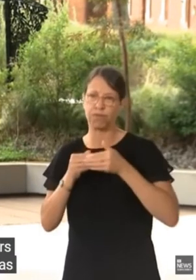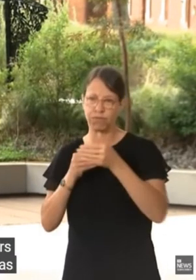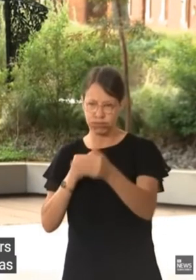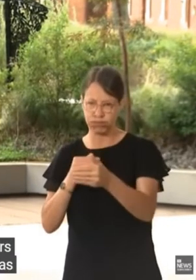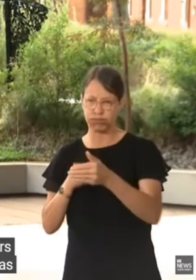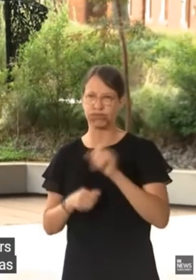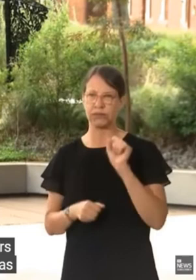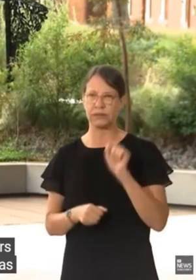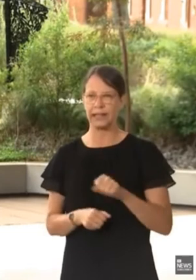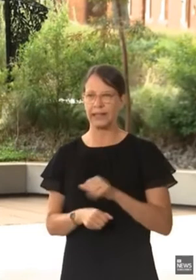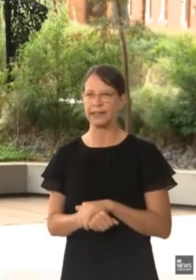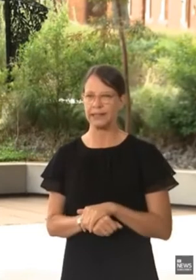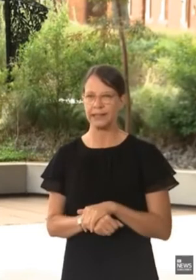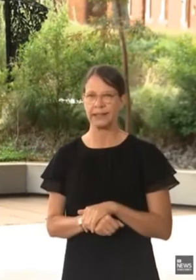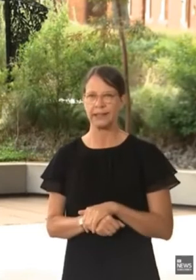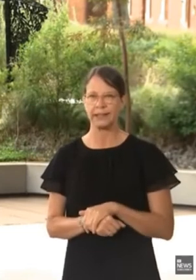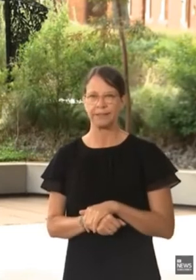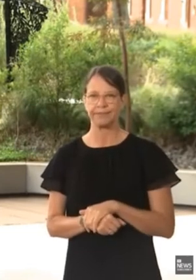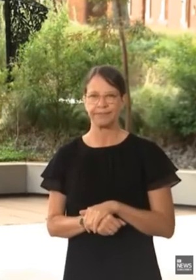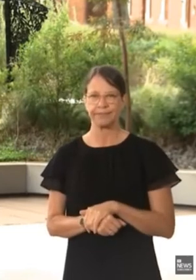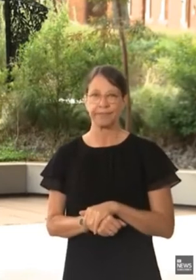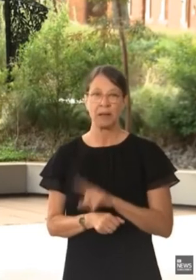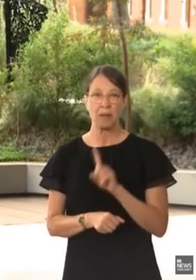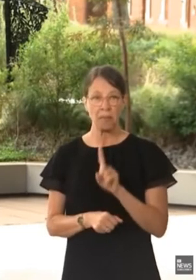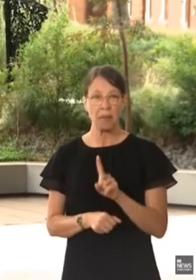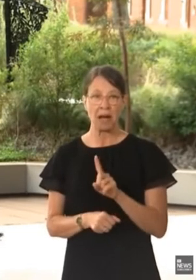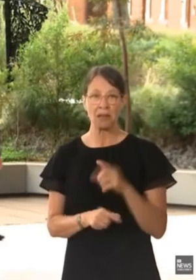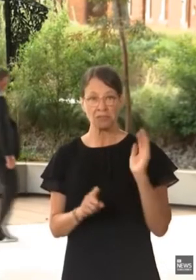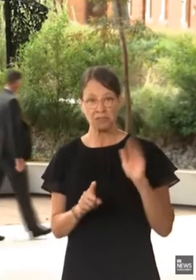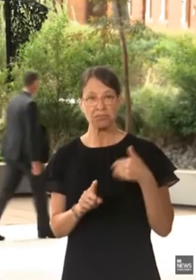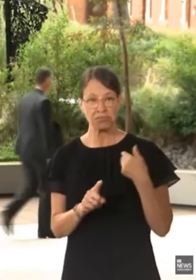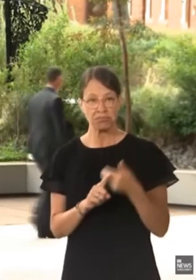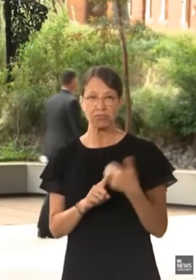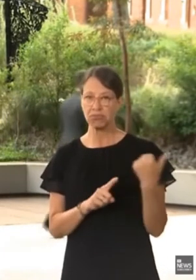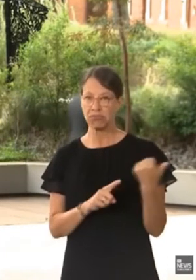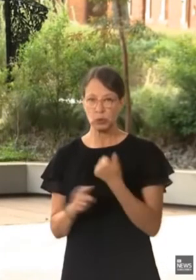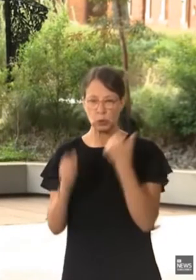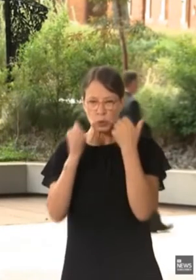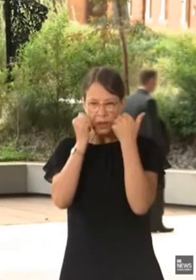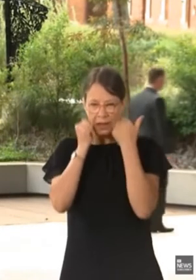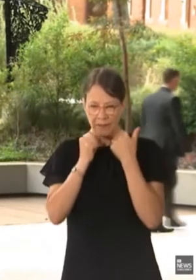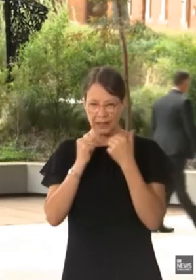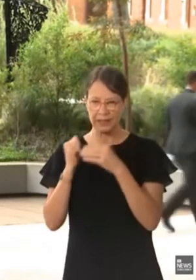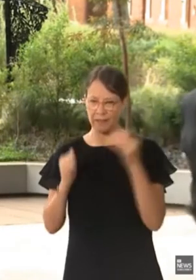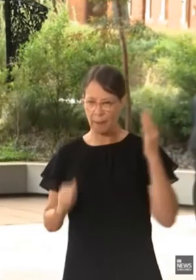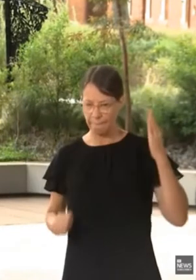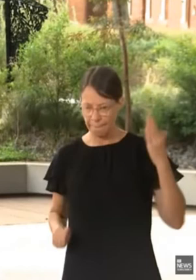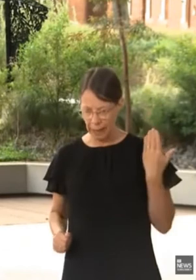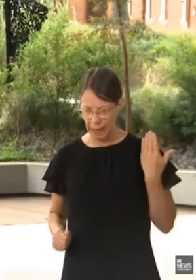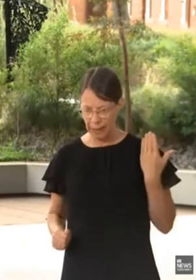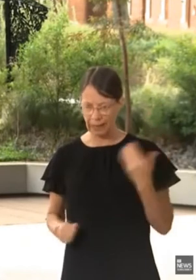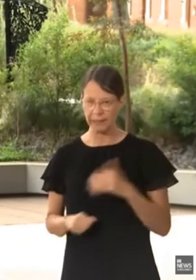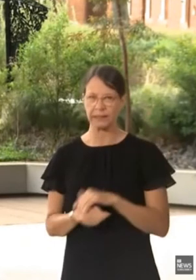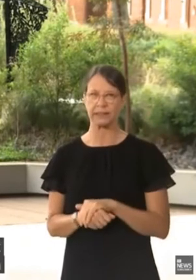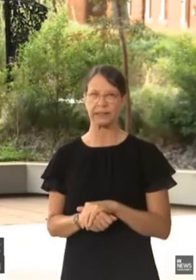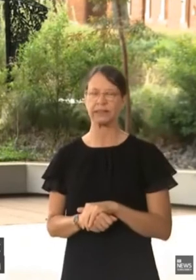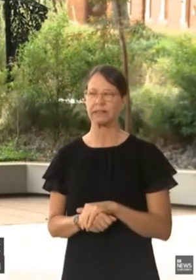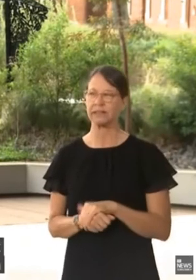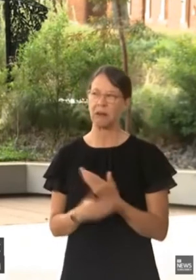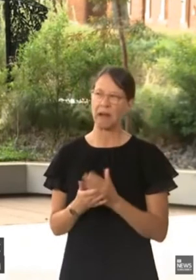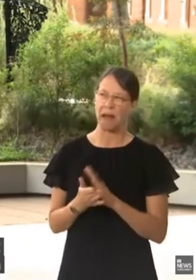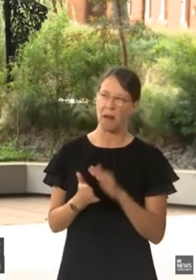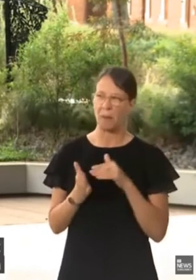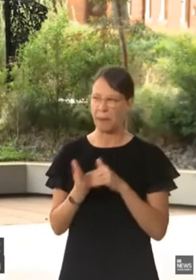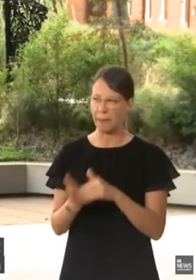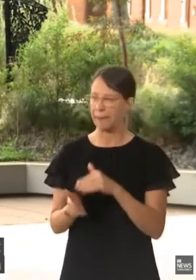but we do actually have good evidence from past experience of dealing with